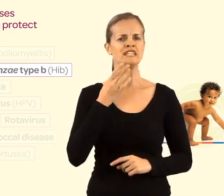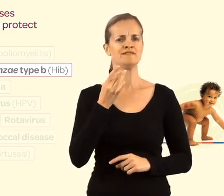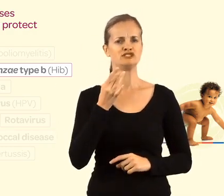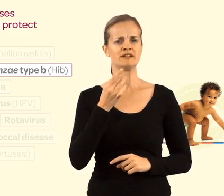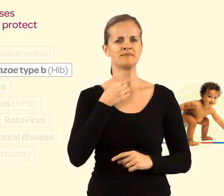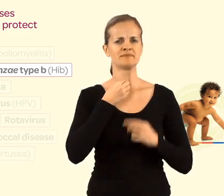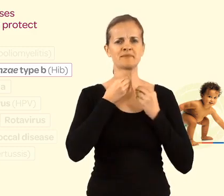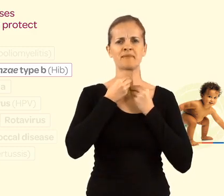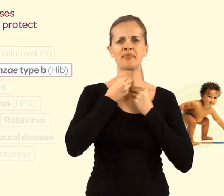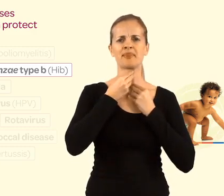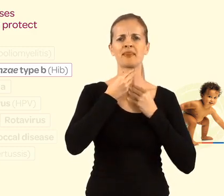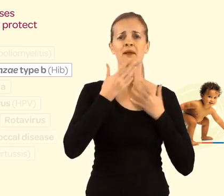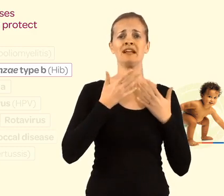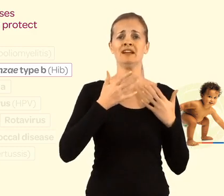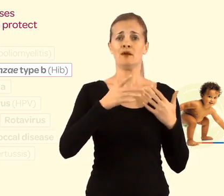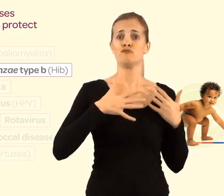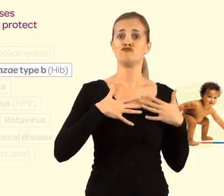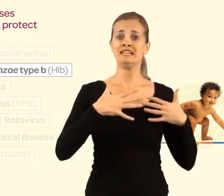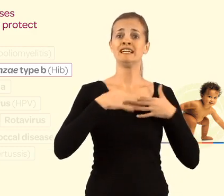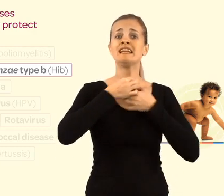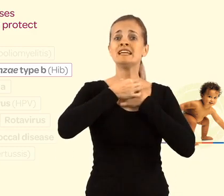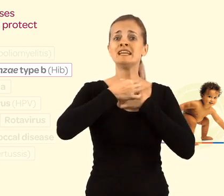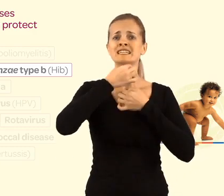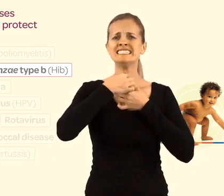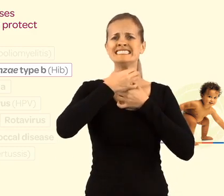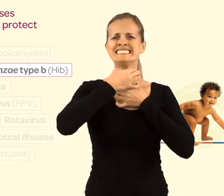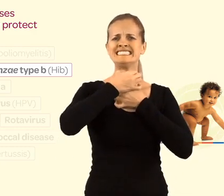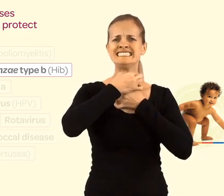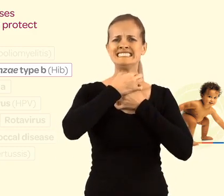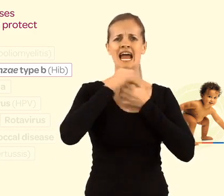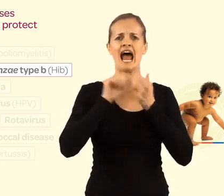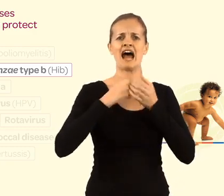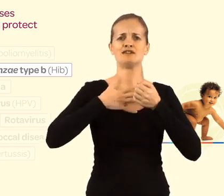It may also cause pneumonia and infection of the joints and under the skin.